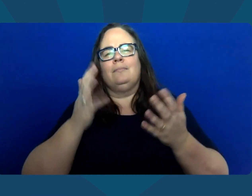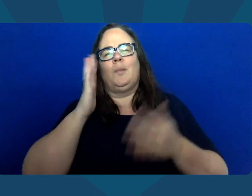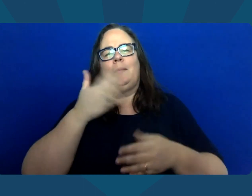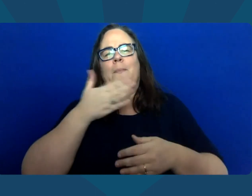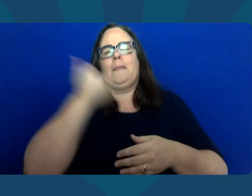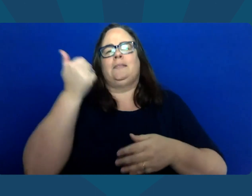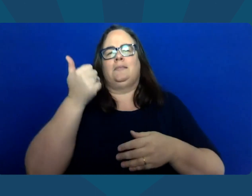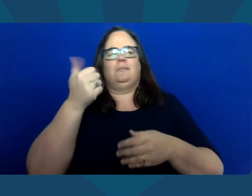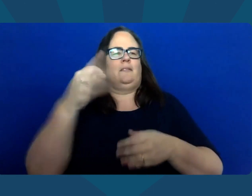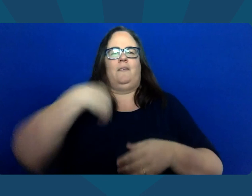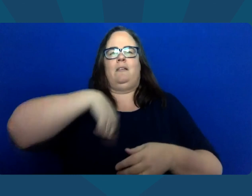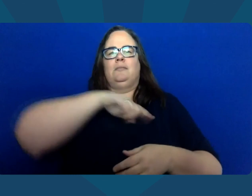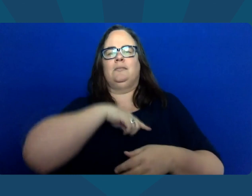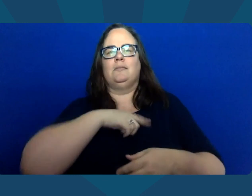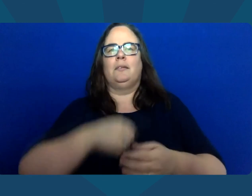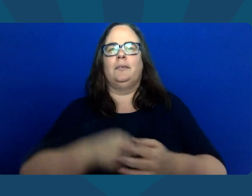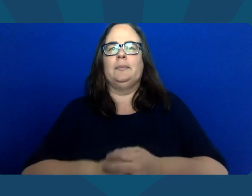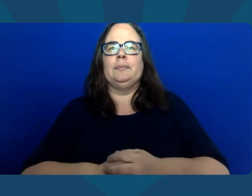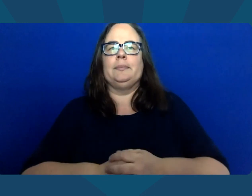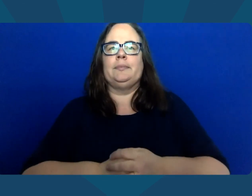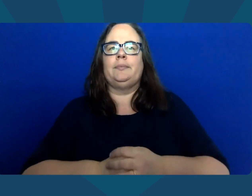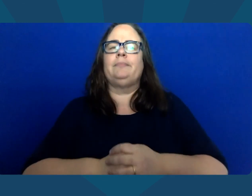it will bring out the best in us.